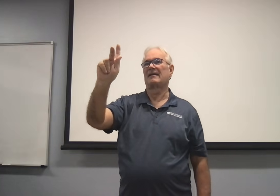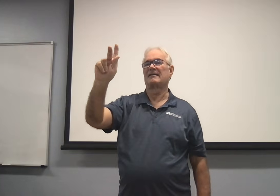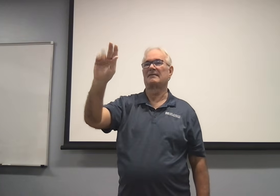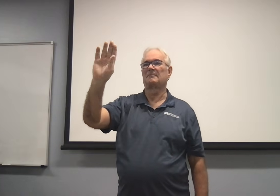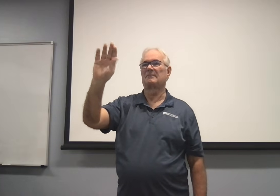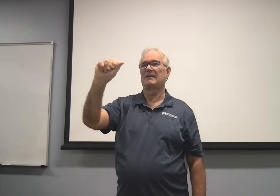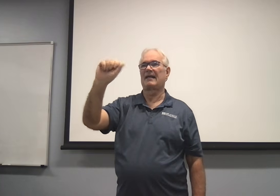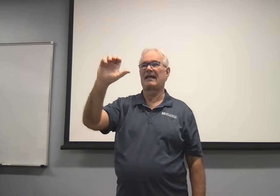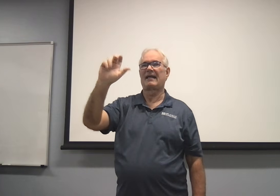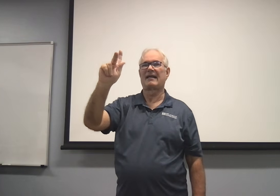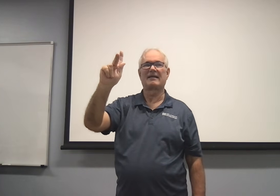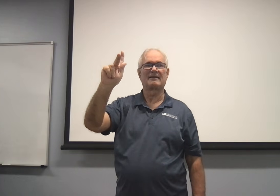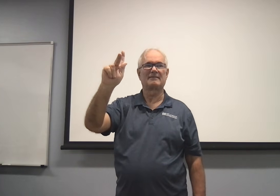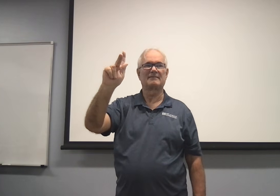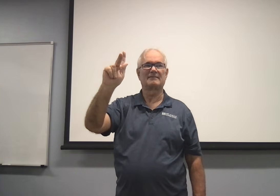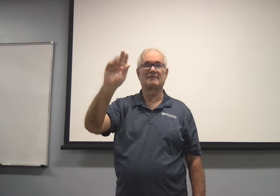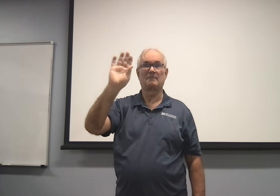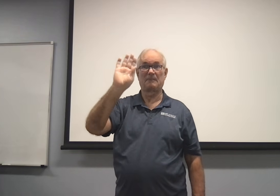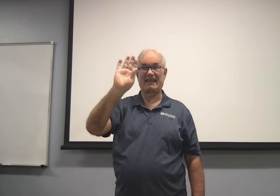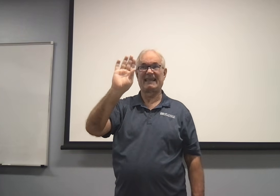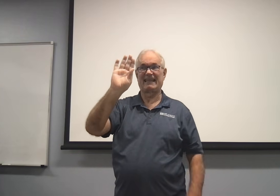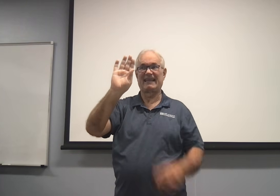But you can also back like this.